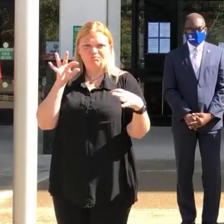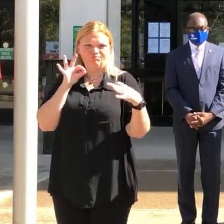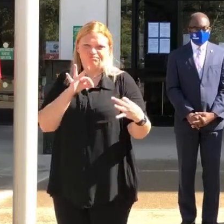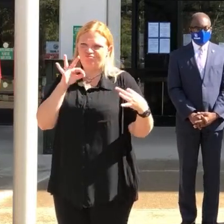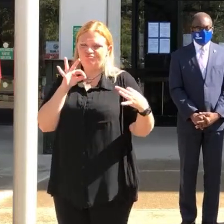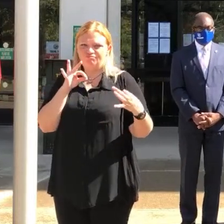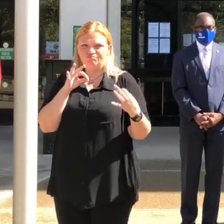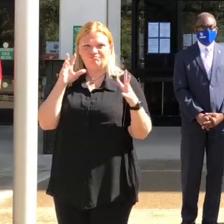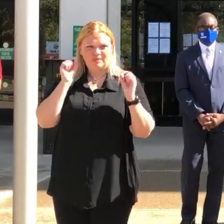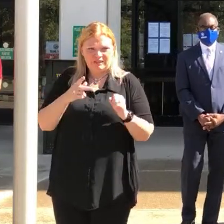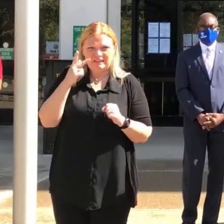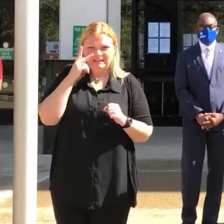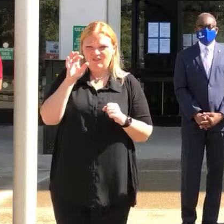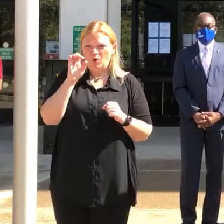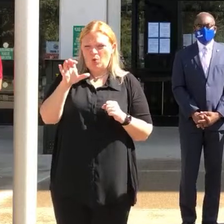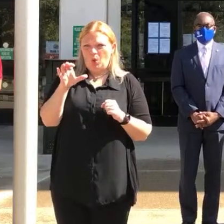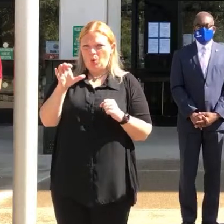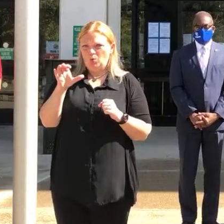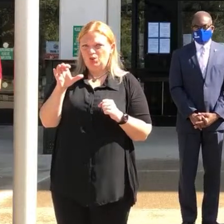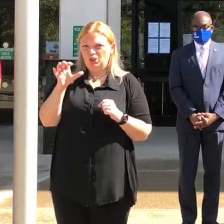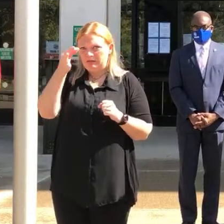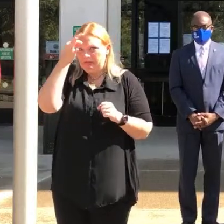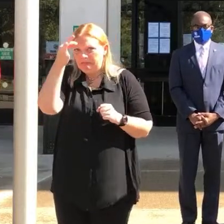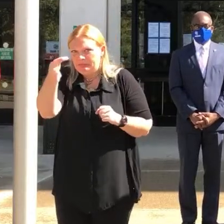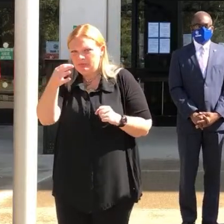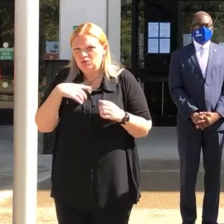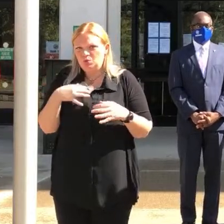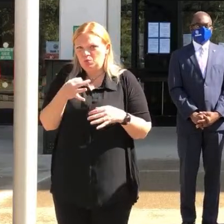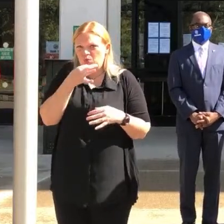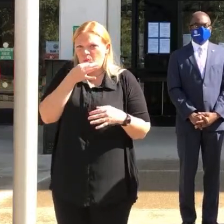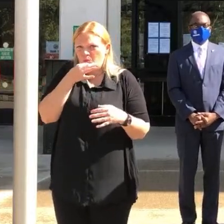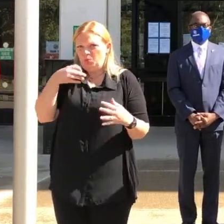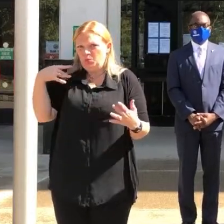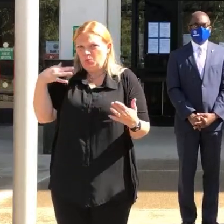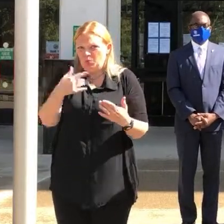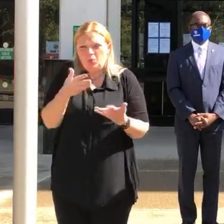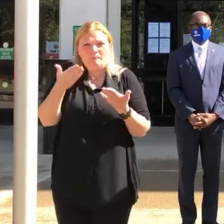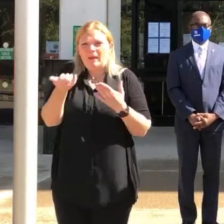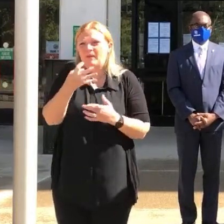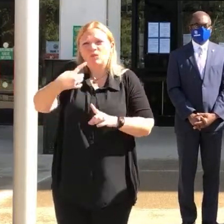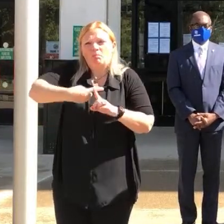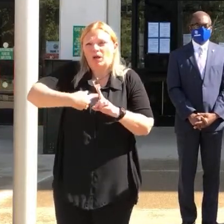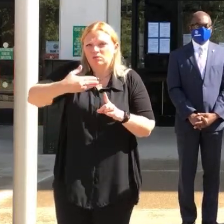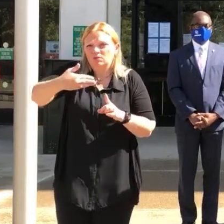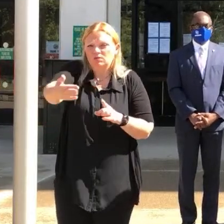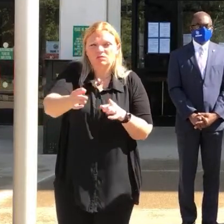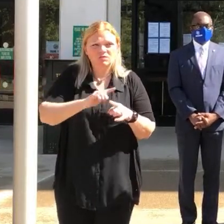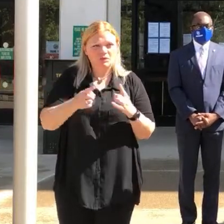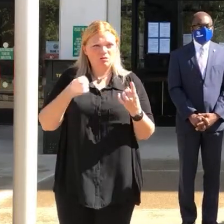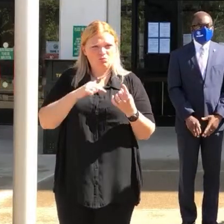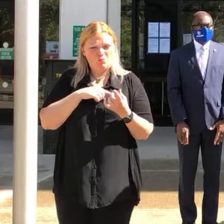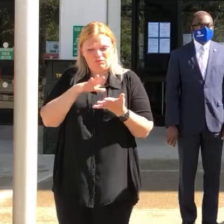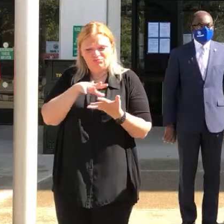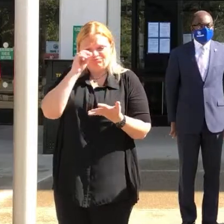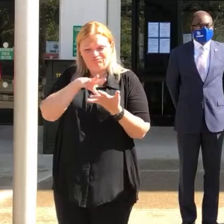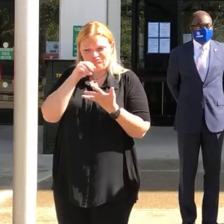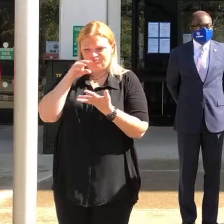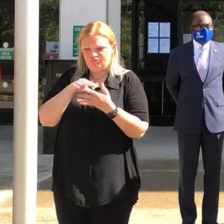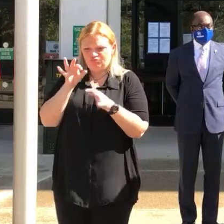see foreclosures approaching over the horizon. They may be months away, but we learned the importance